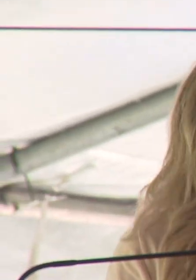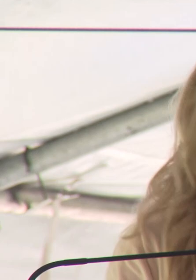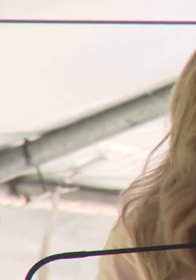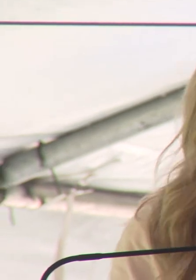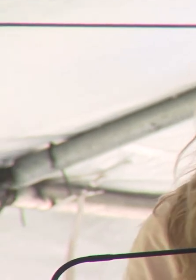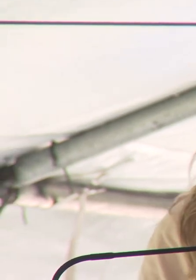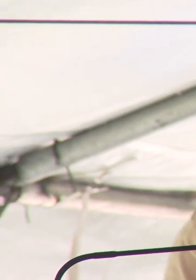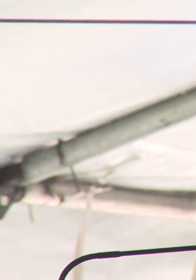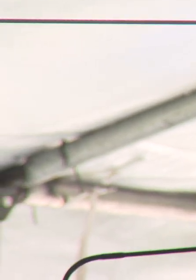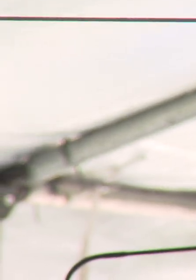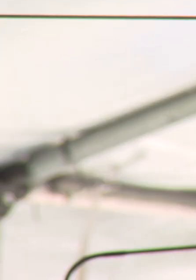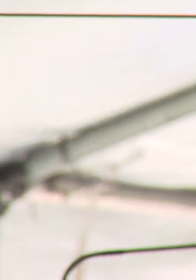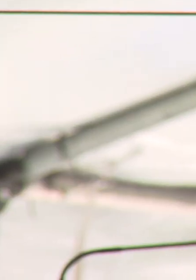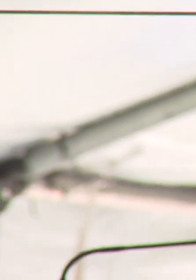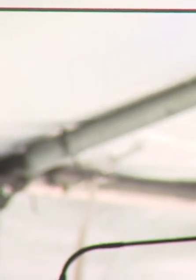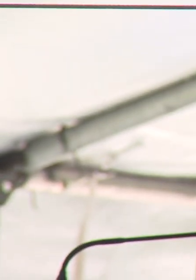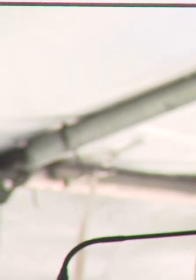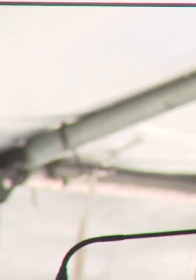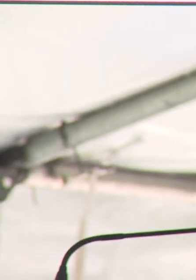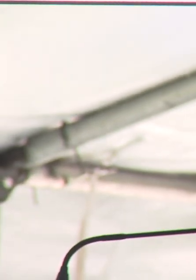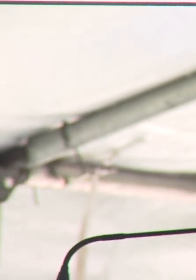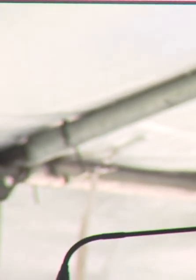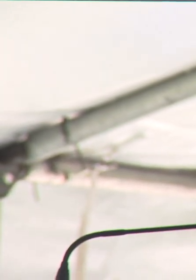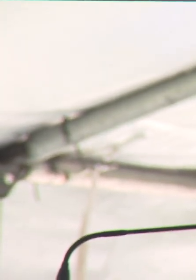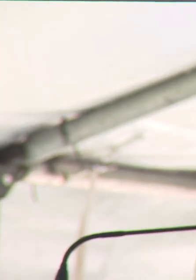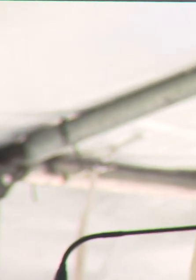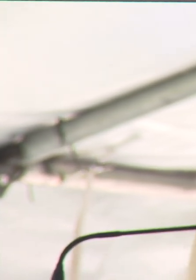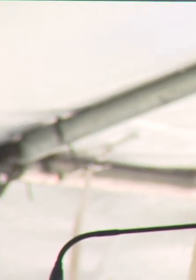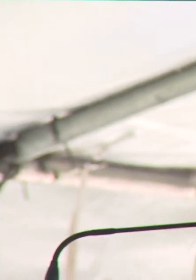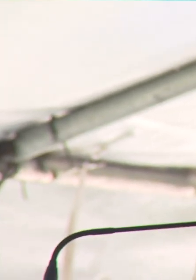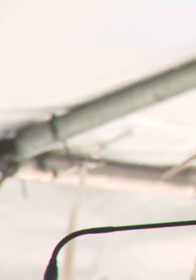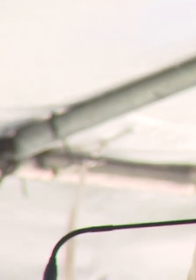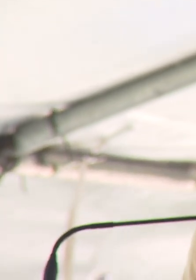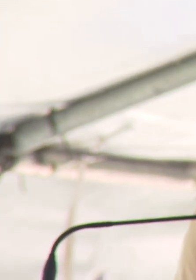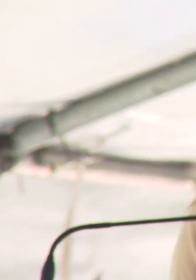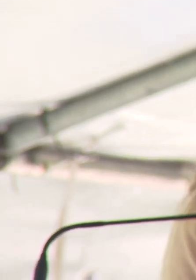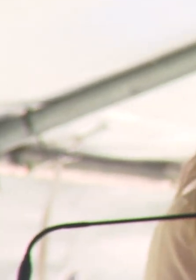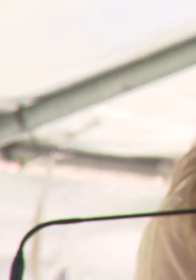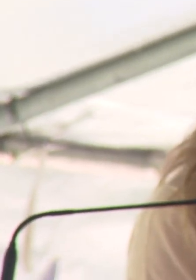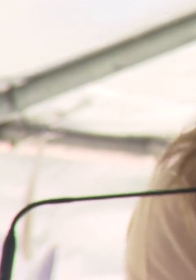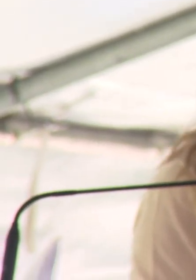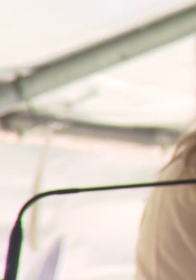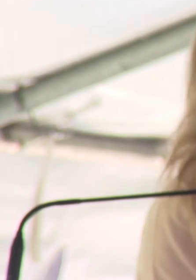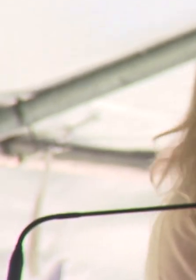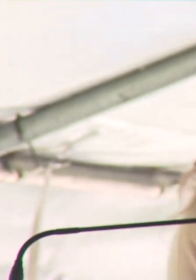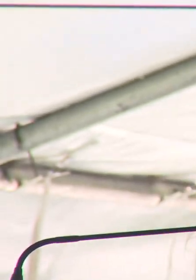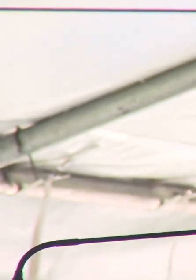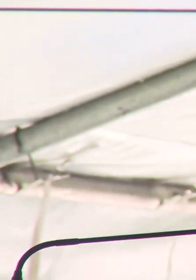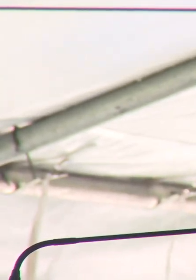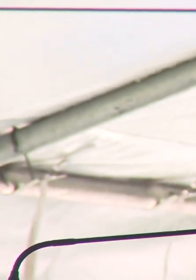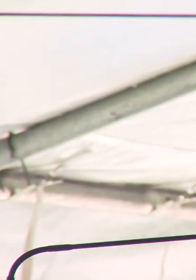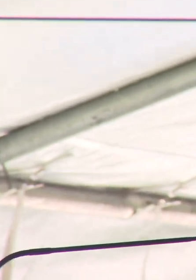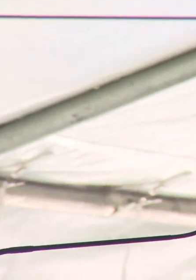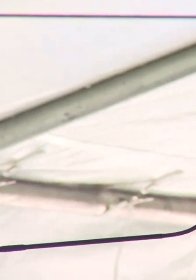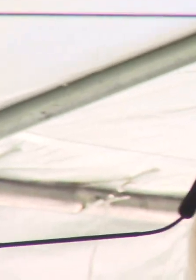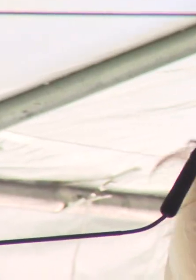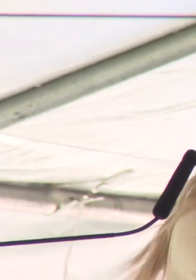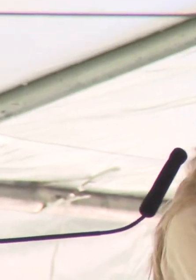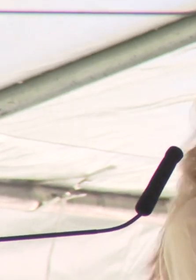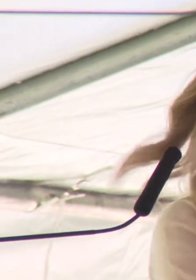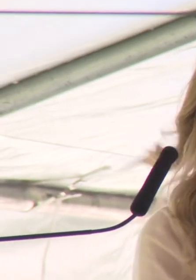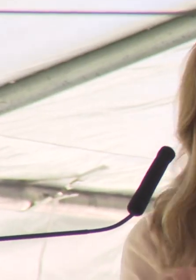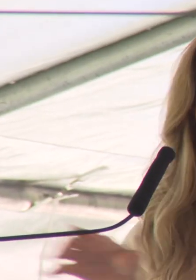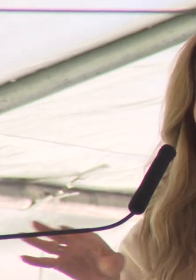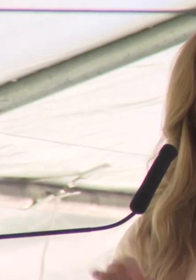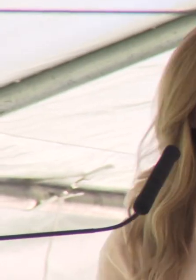Did you guys see Chase's socks? I mean, this guy is a true blue fan. There's footballs on his socks. So he'll